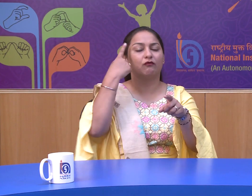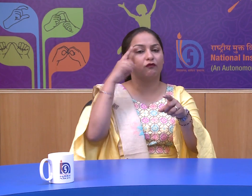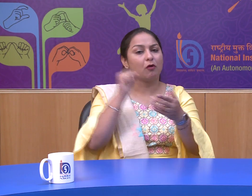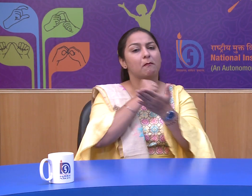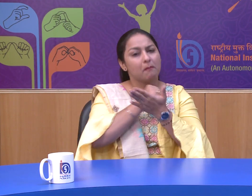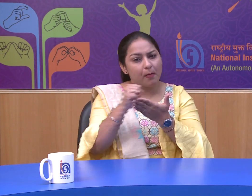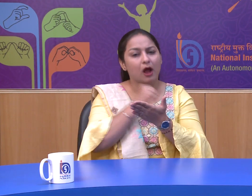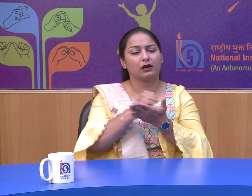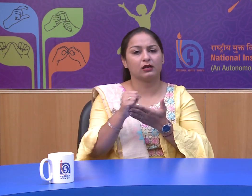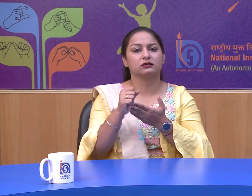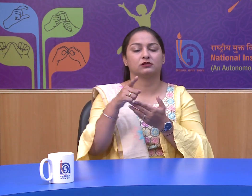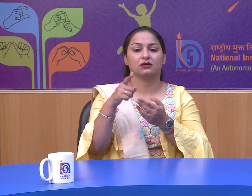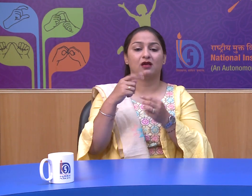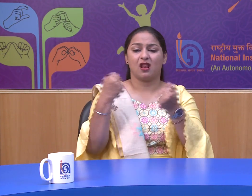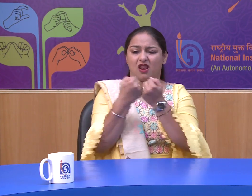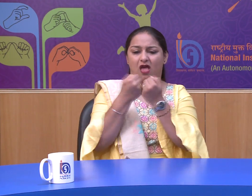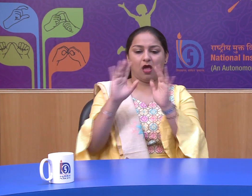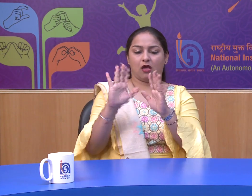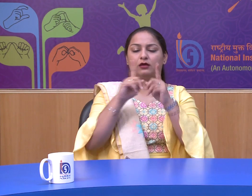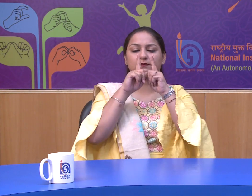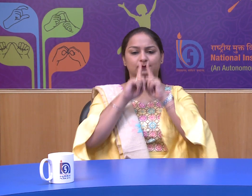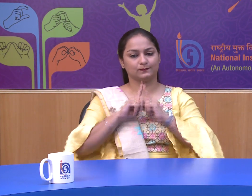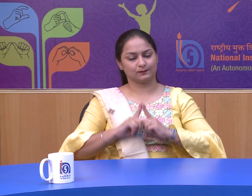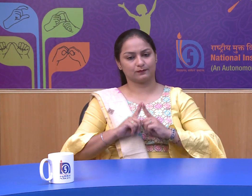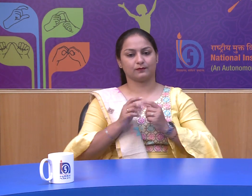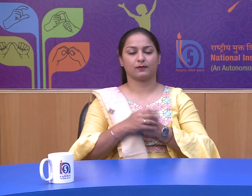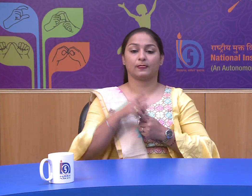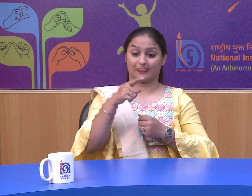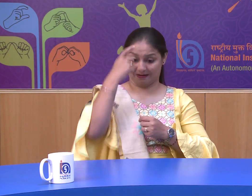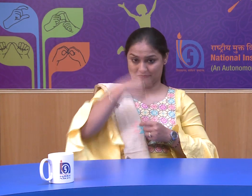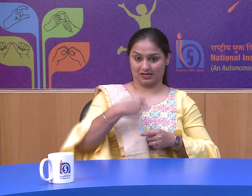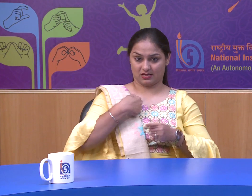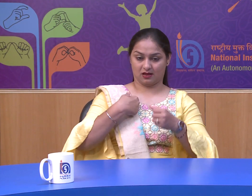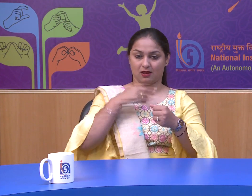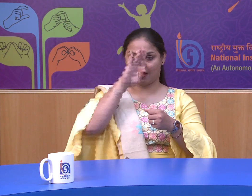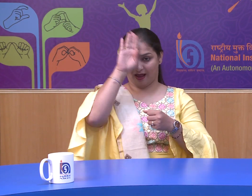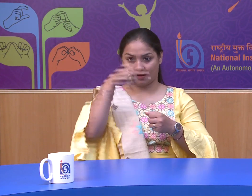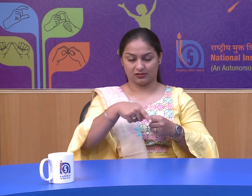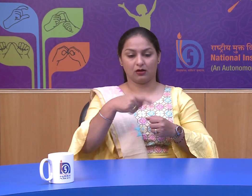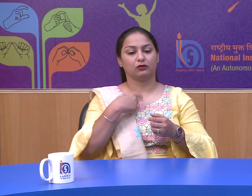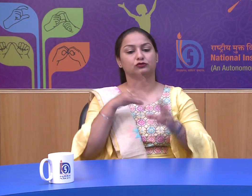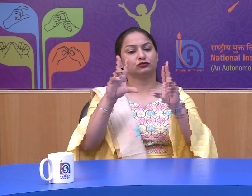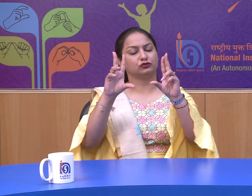practice ahimsa. He himself stopped the practices